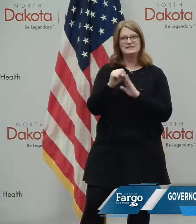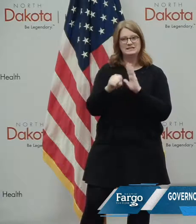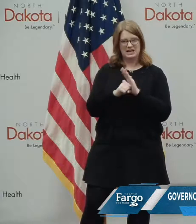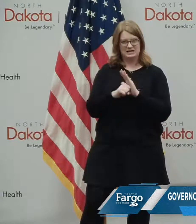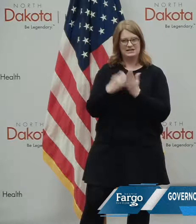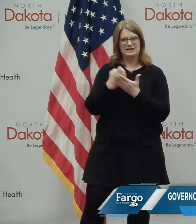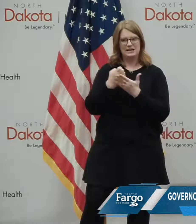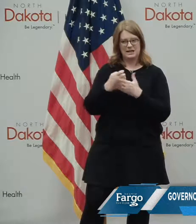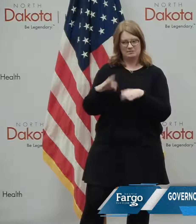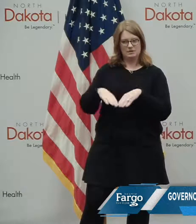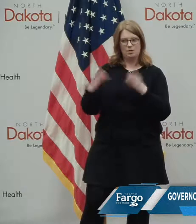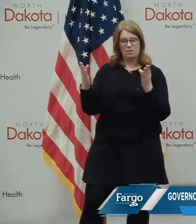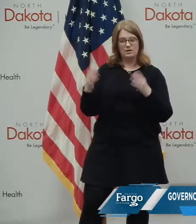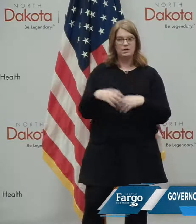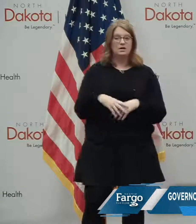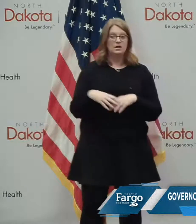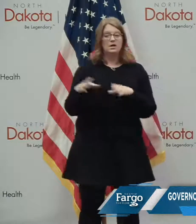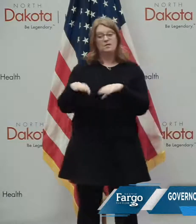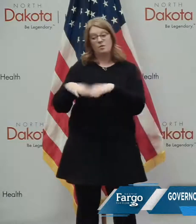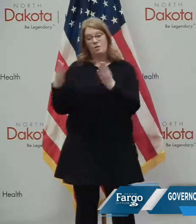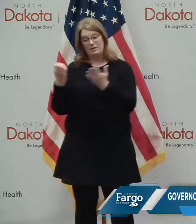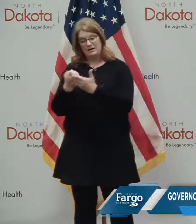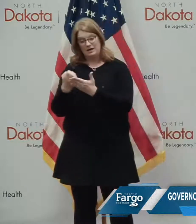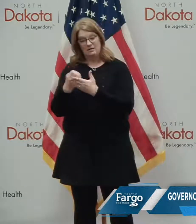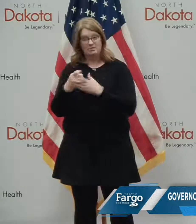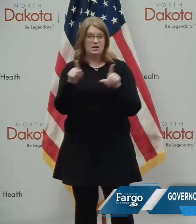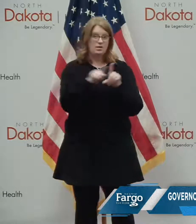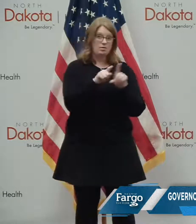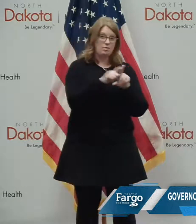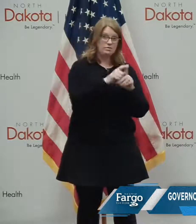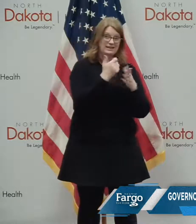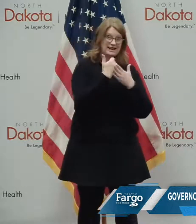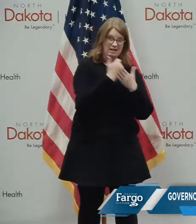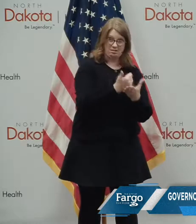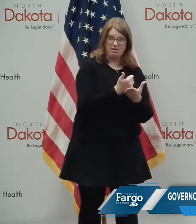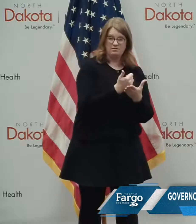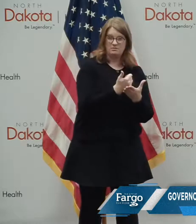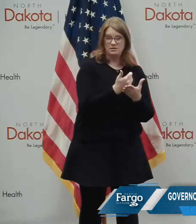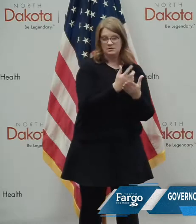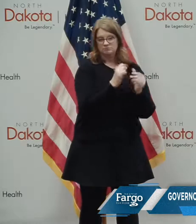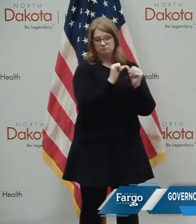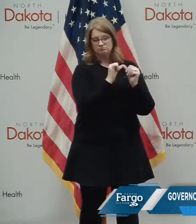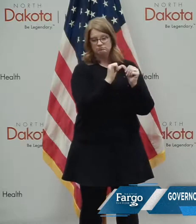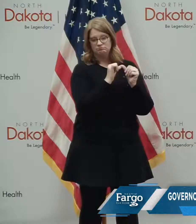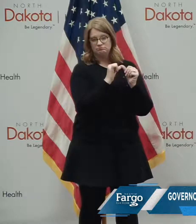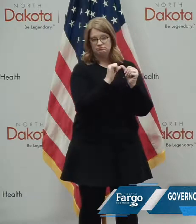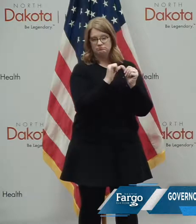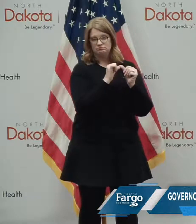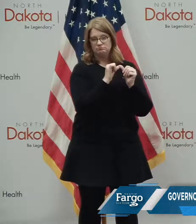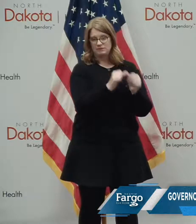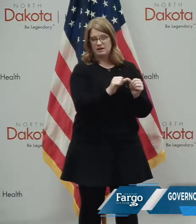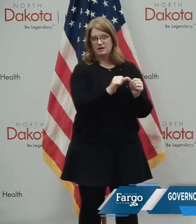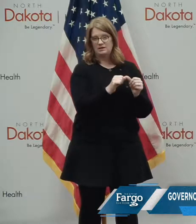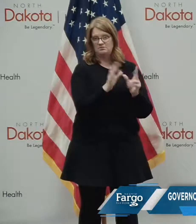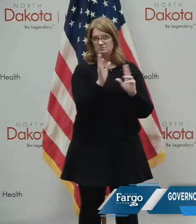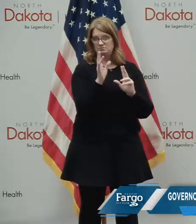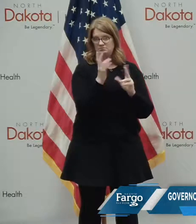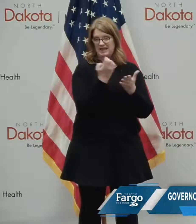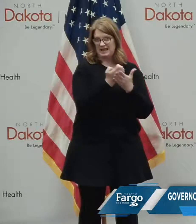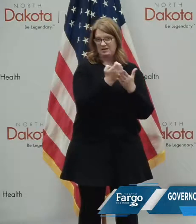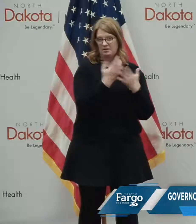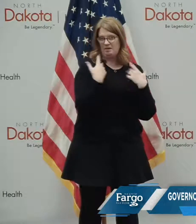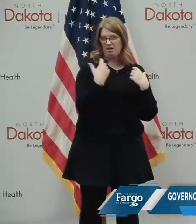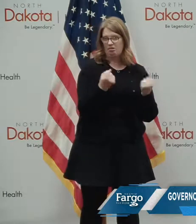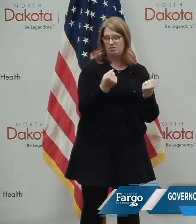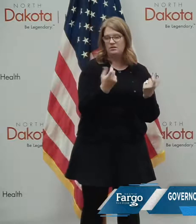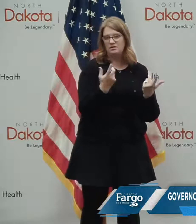dual goals of having an open economy and helping to maintain people's economic health, that always helps